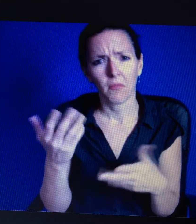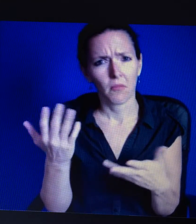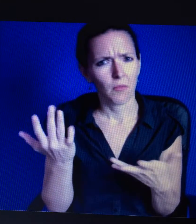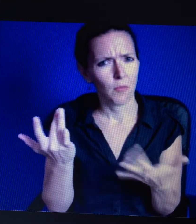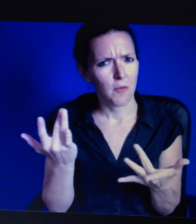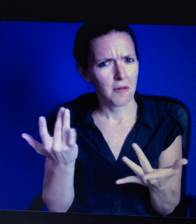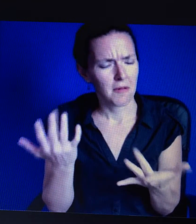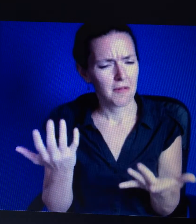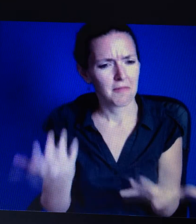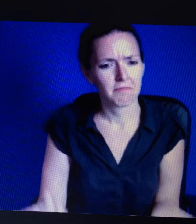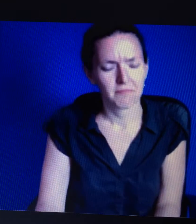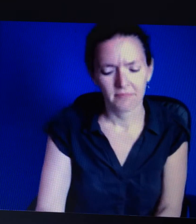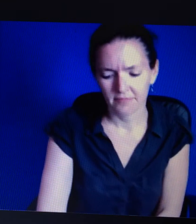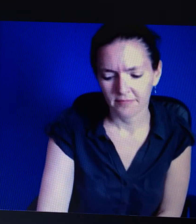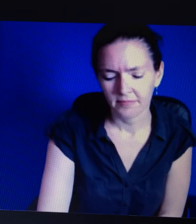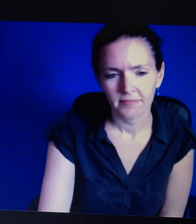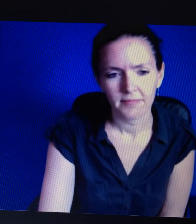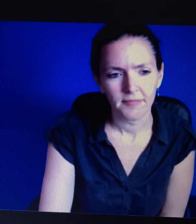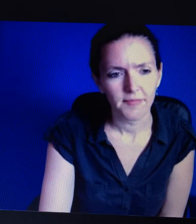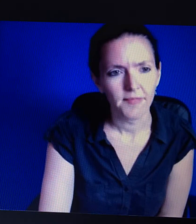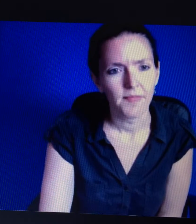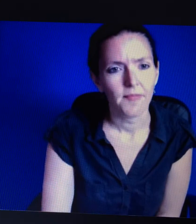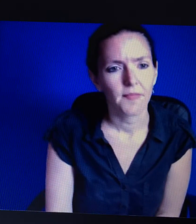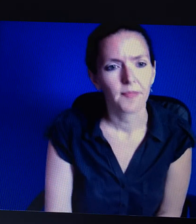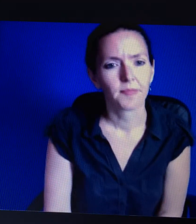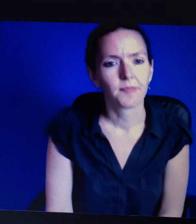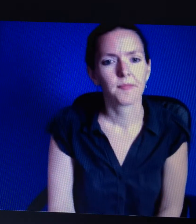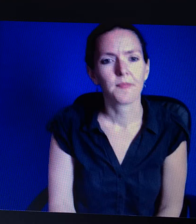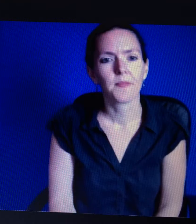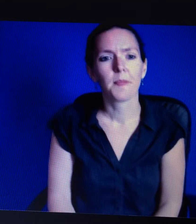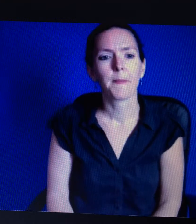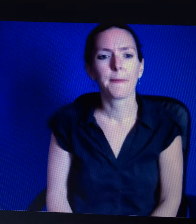DNS, or different DNS rules, and why.